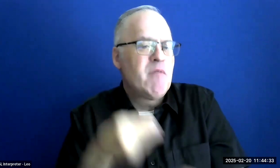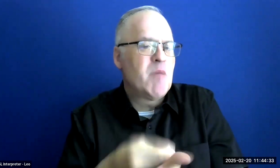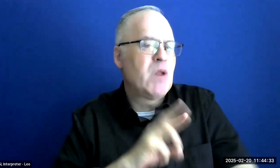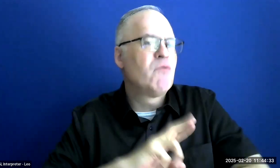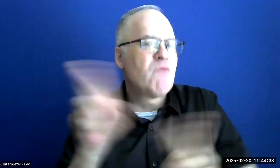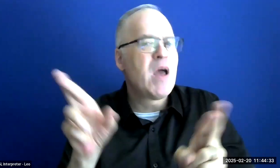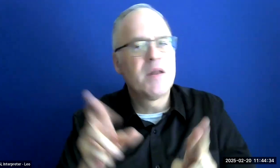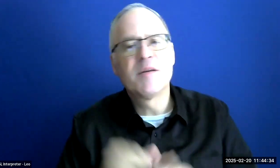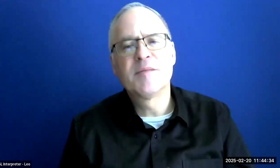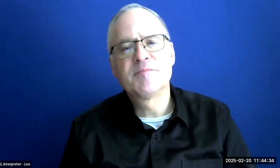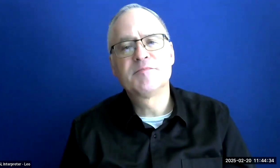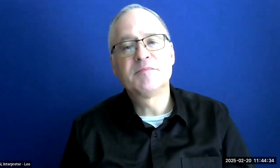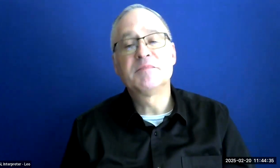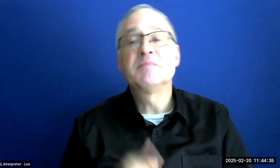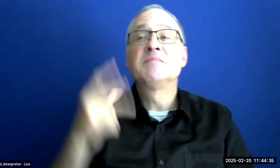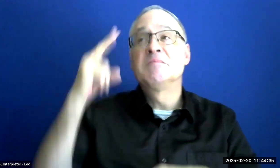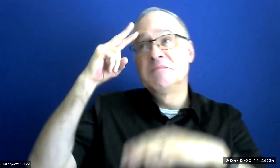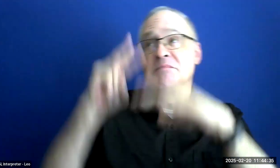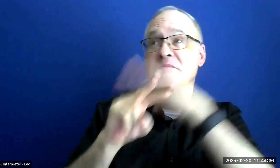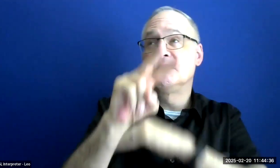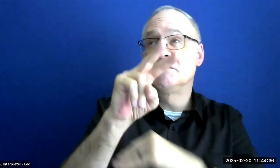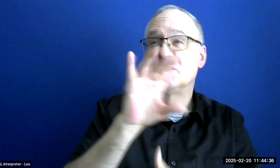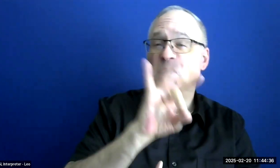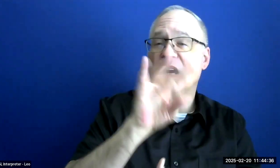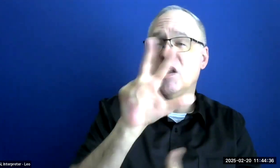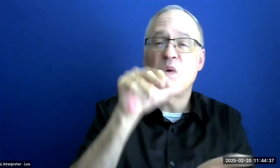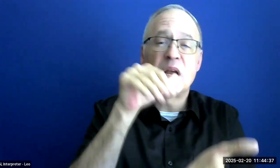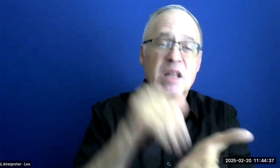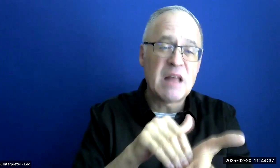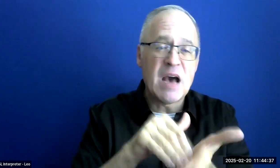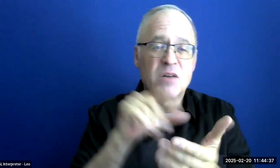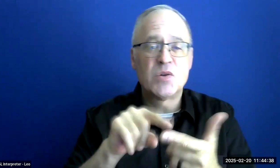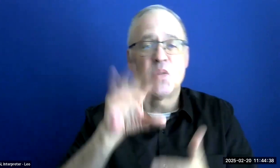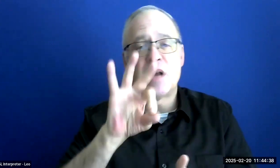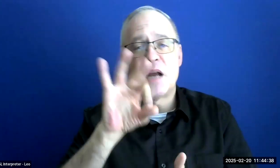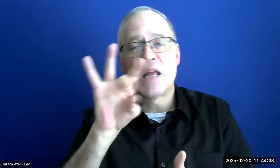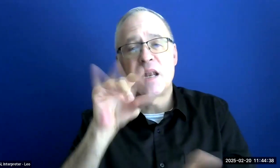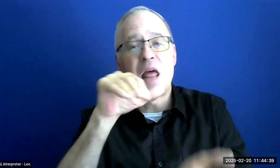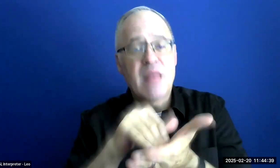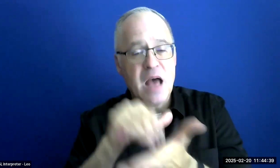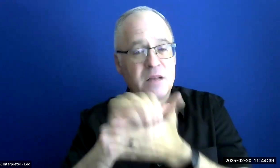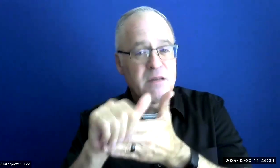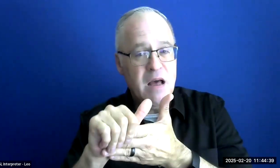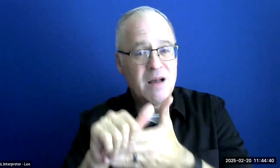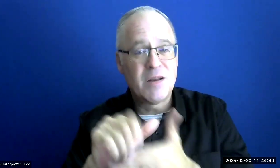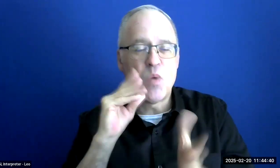is forecast to need funding of between $83,000 and $98,000, and the committee would only